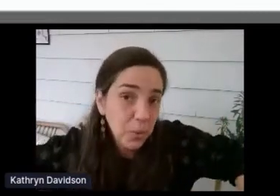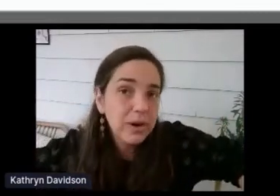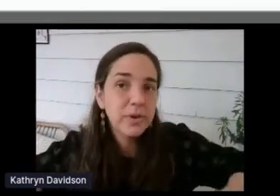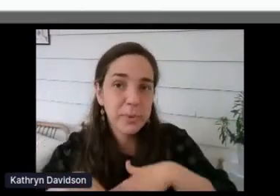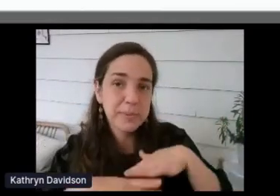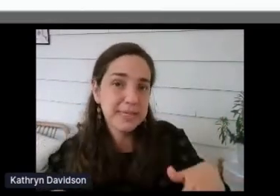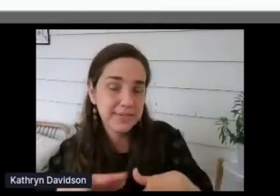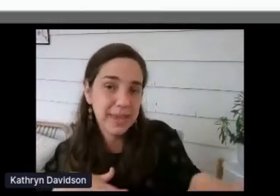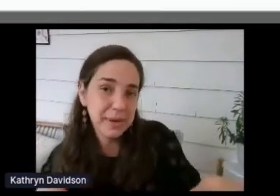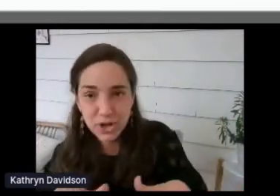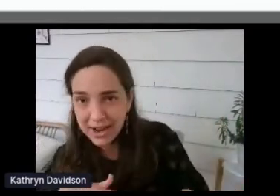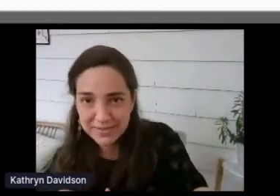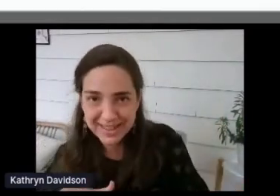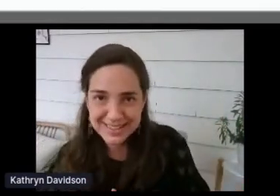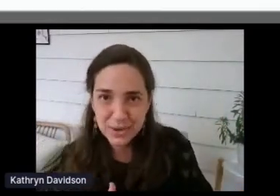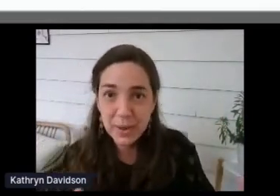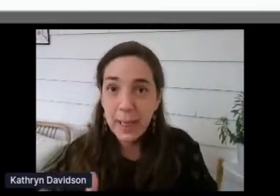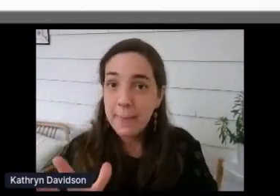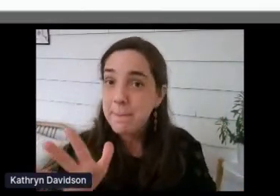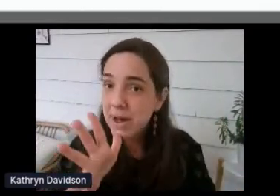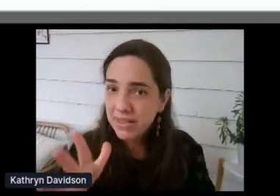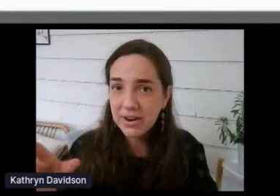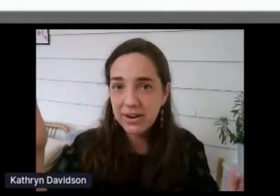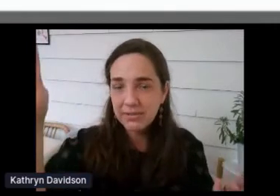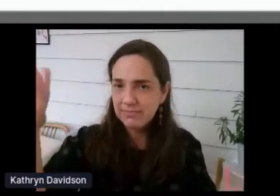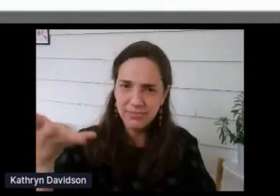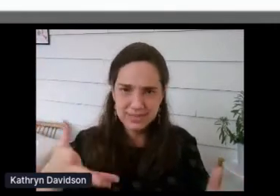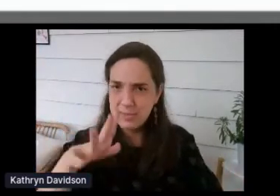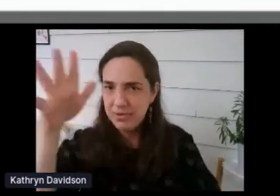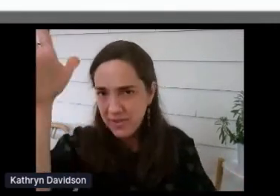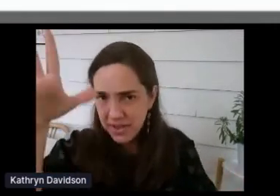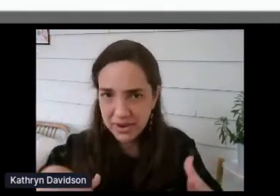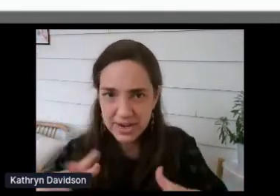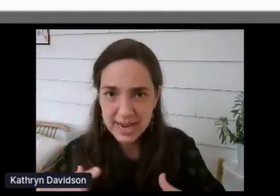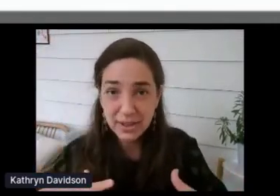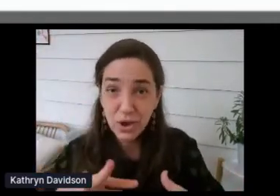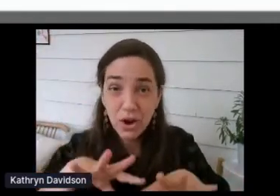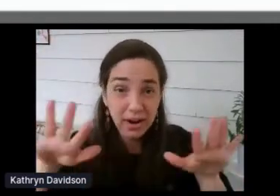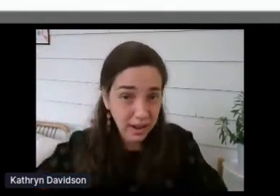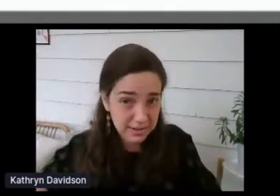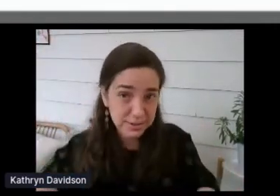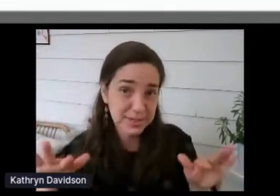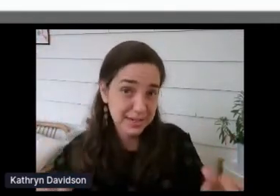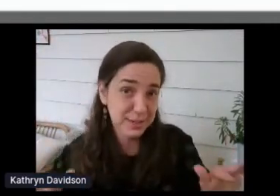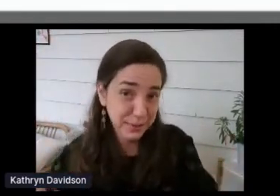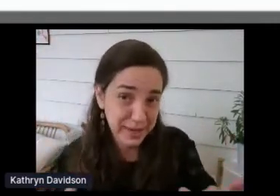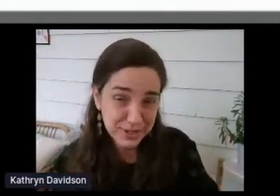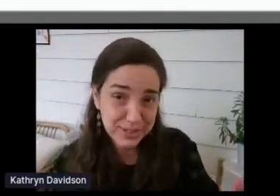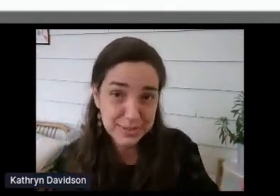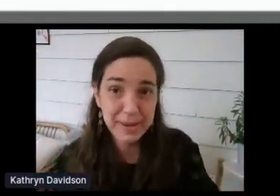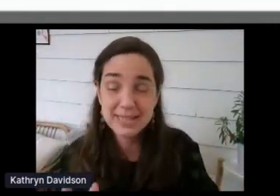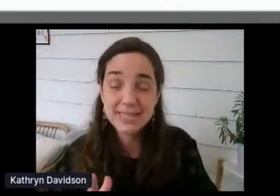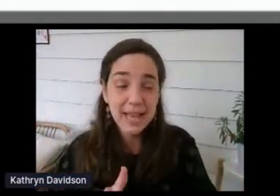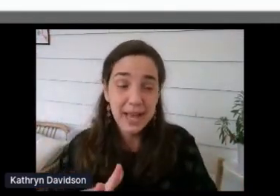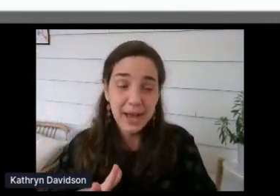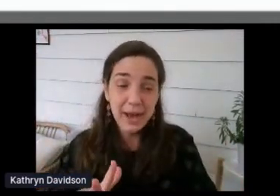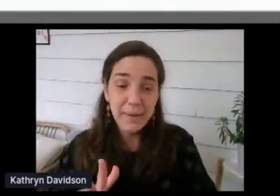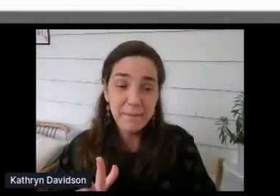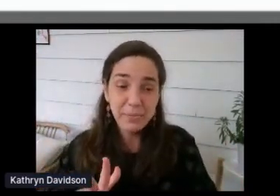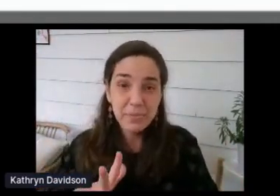sense ignored for purposes of keeping track of things. So mother, for example, father in a dialogue are not associated to locations in